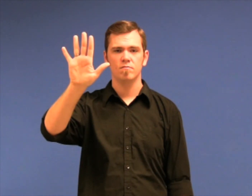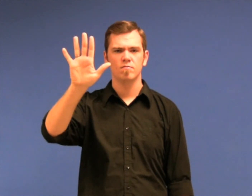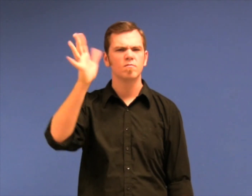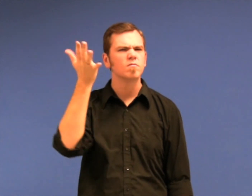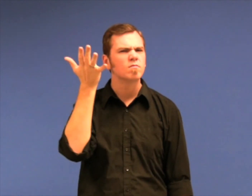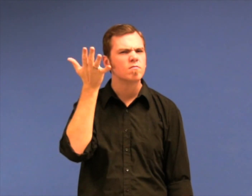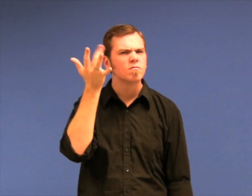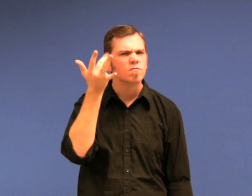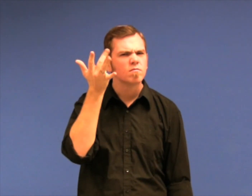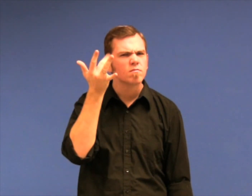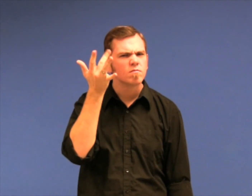Again, why.